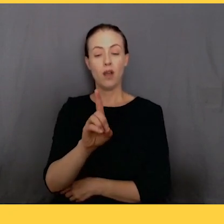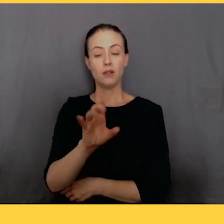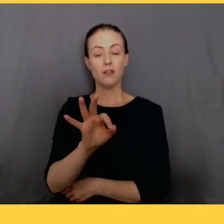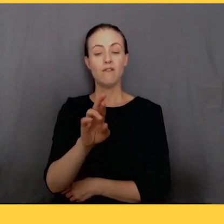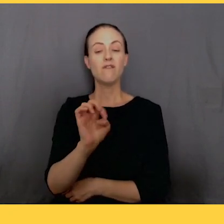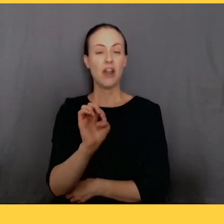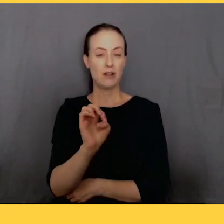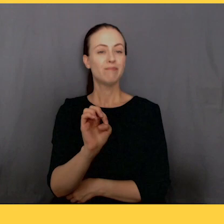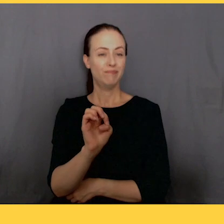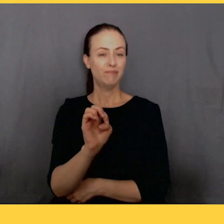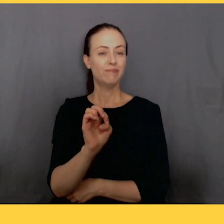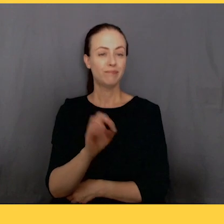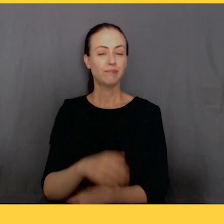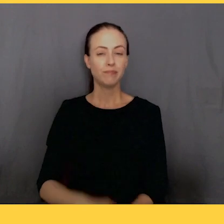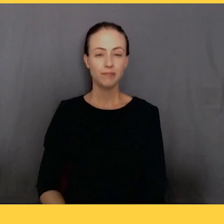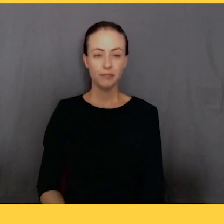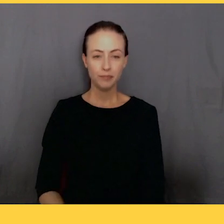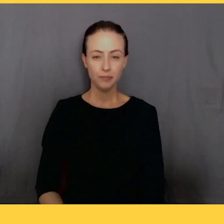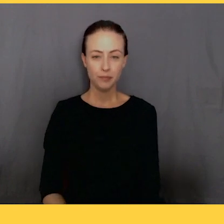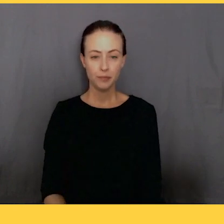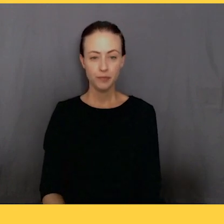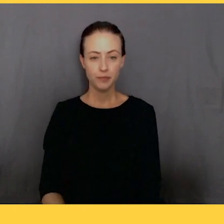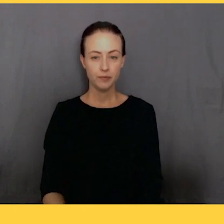sce.com/wildfire. Next slide, please.